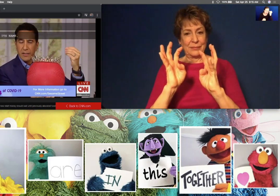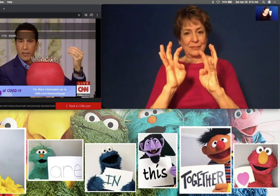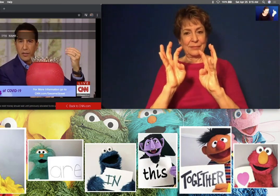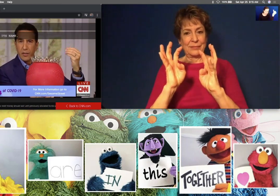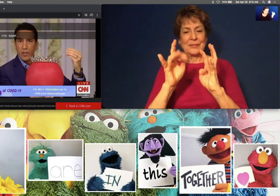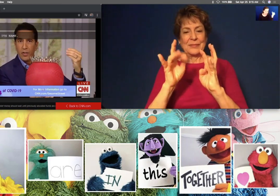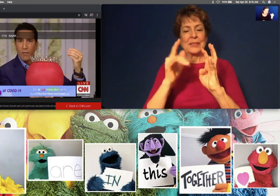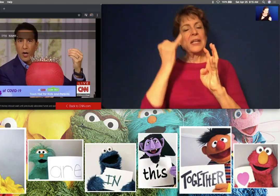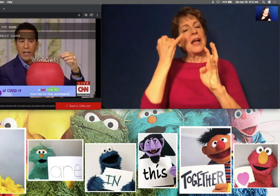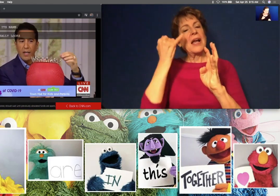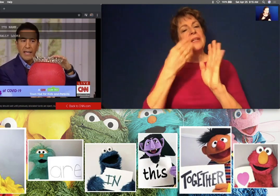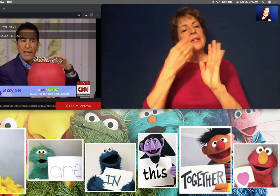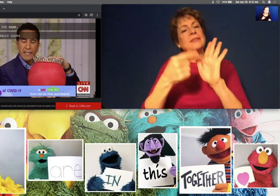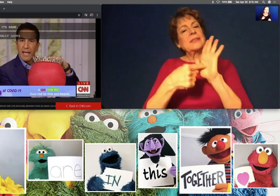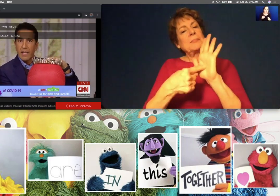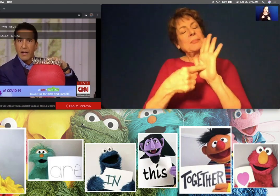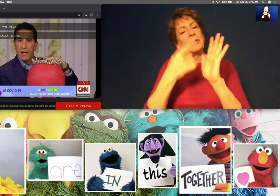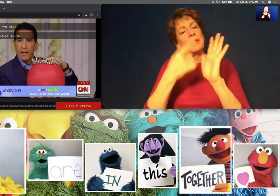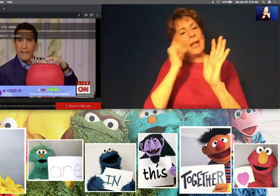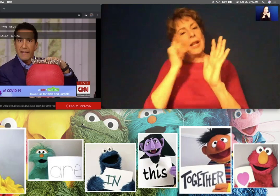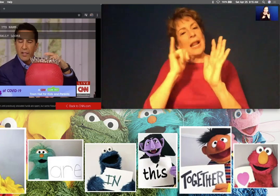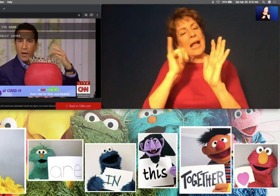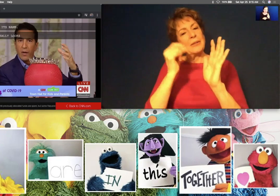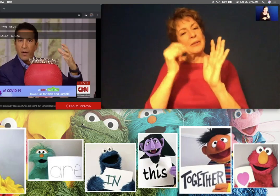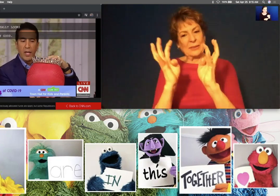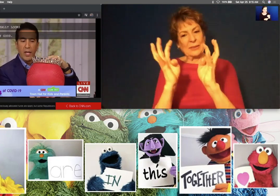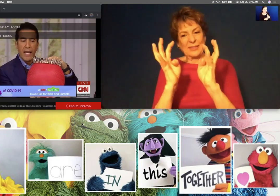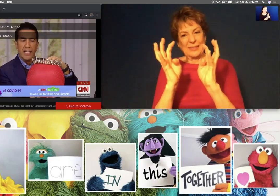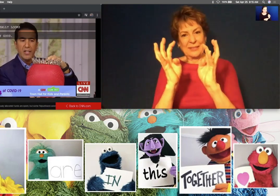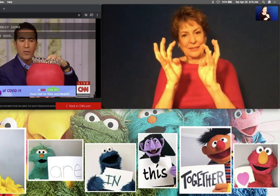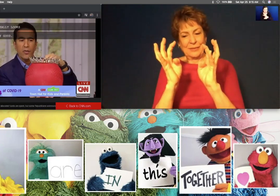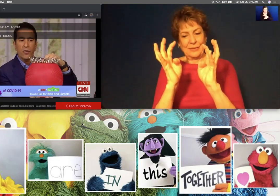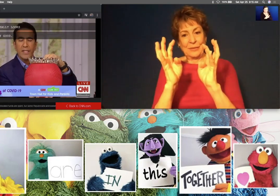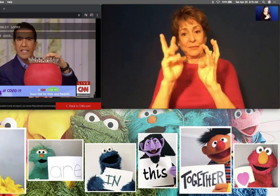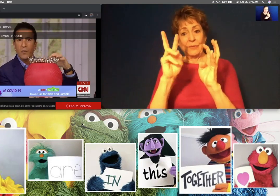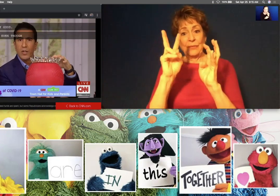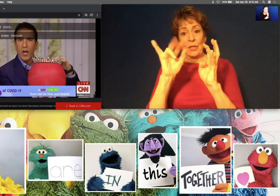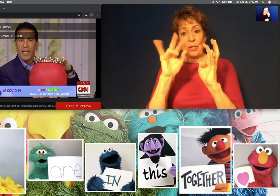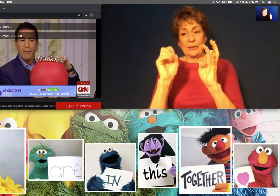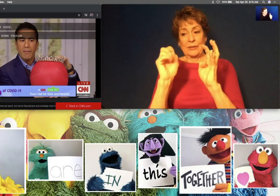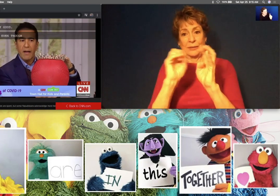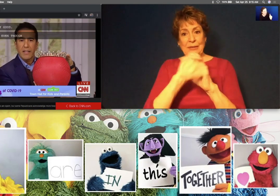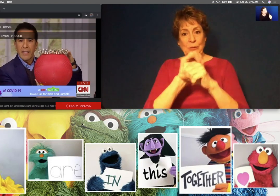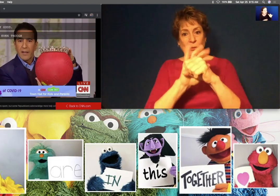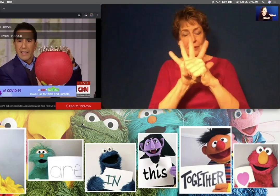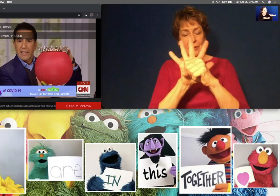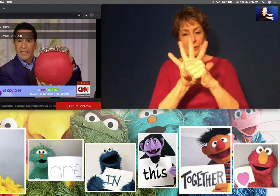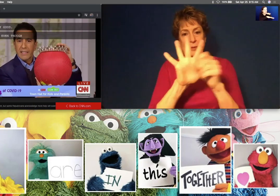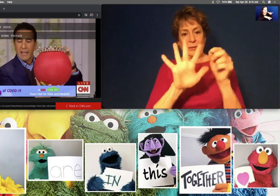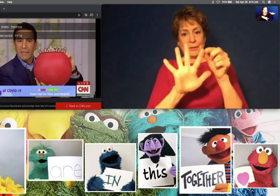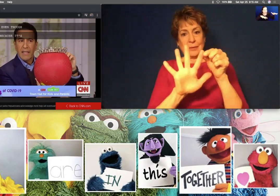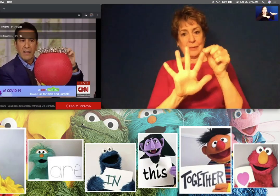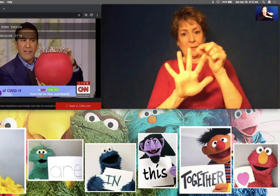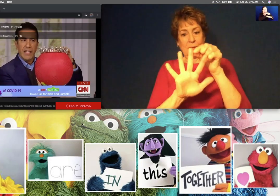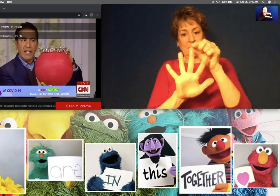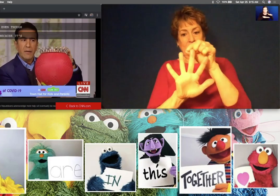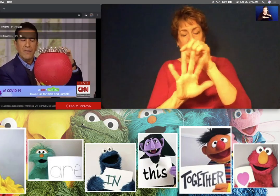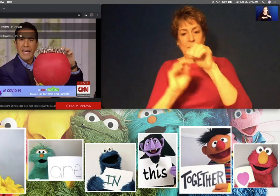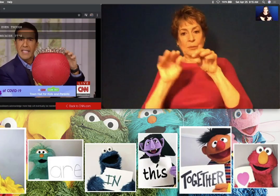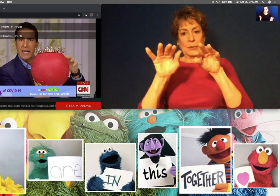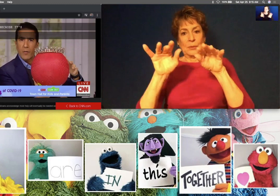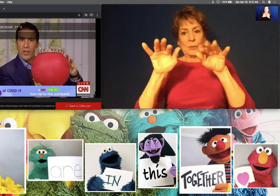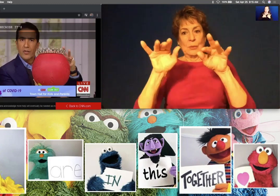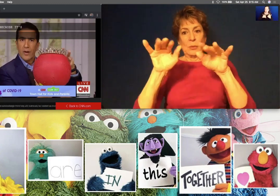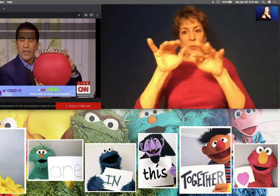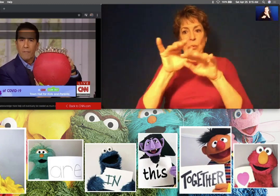it's pretty good. And keep in mind, again, even though you can't see this because it's so small, it's out there. And that's why you wash your hands, you do all those